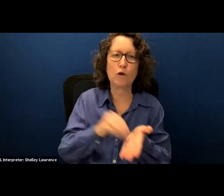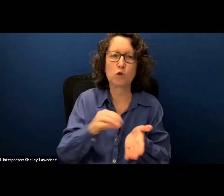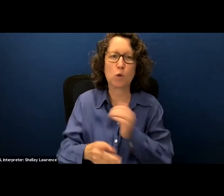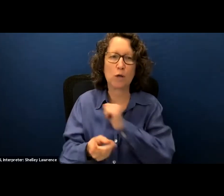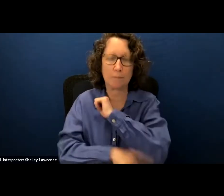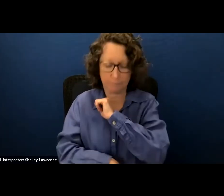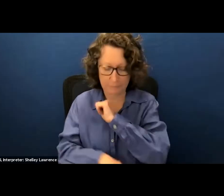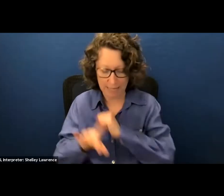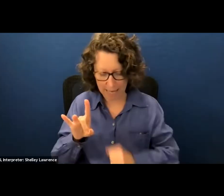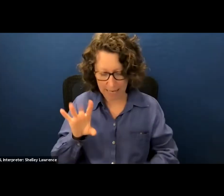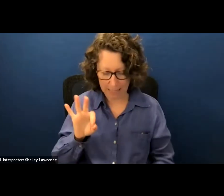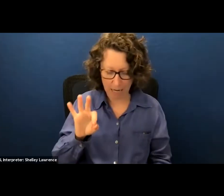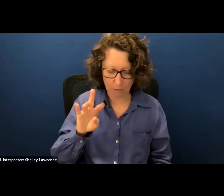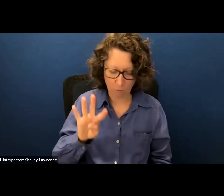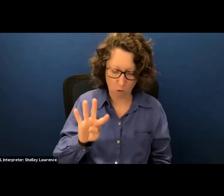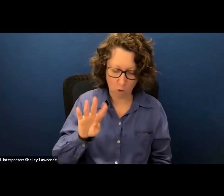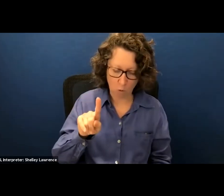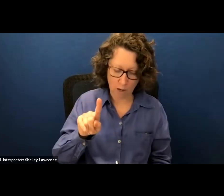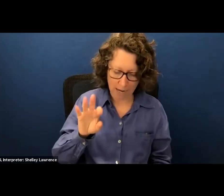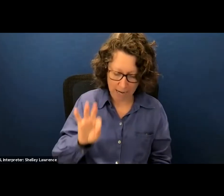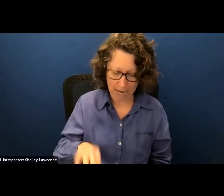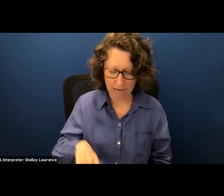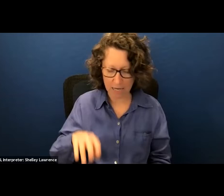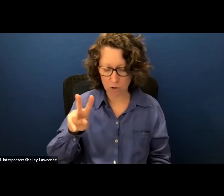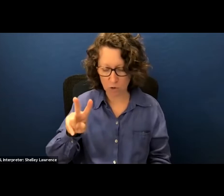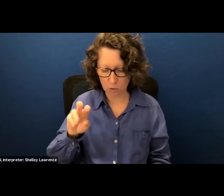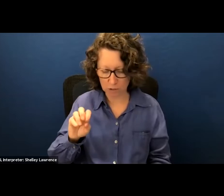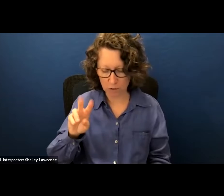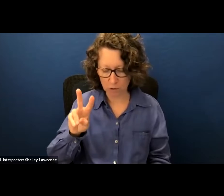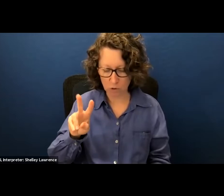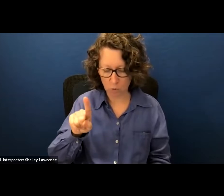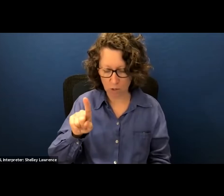Code 48918, case number